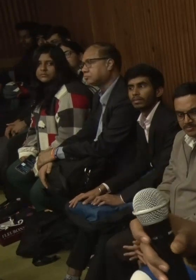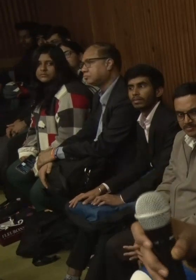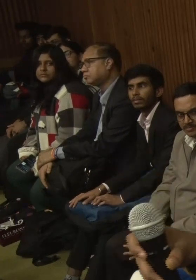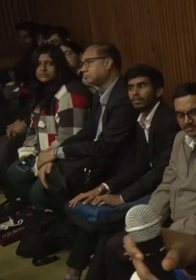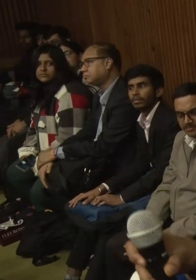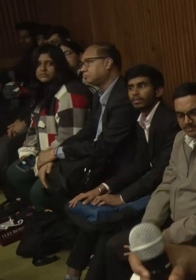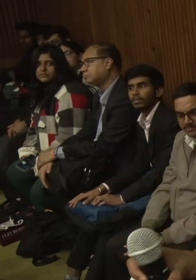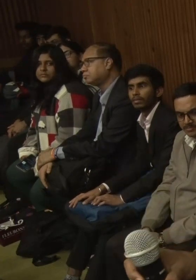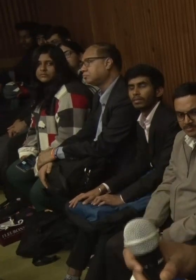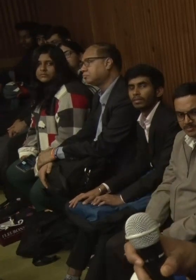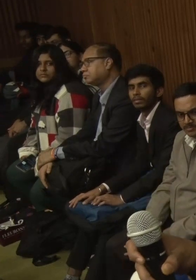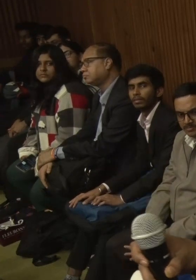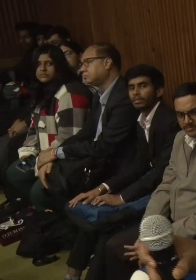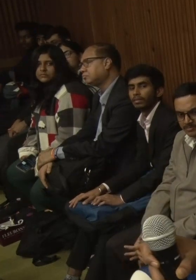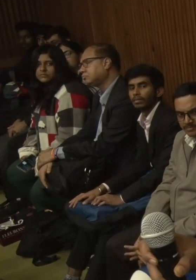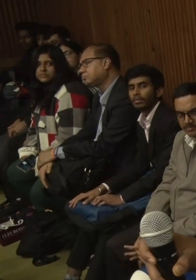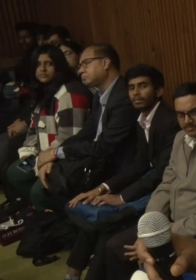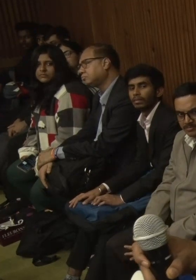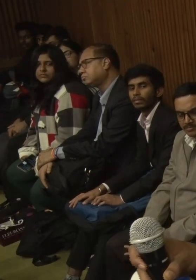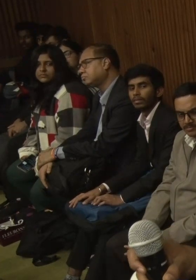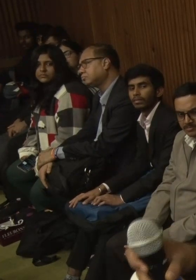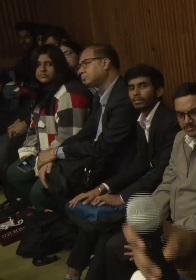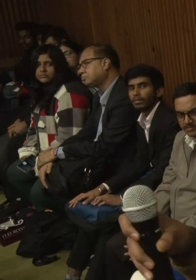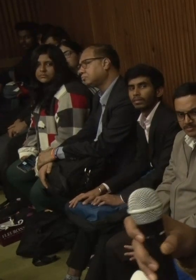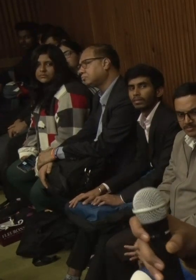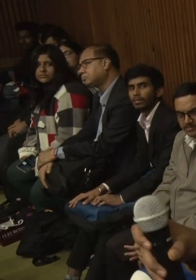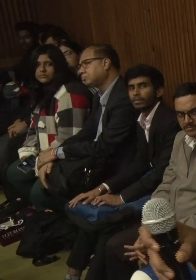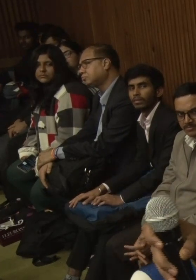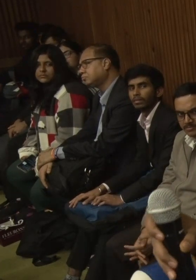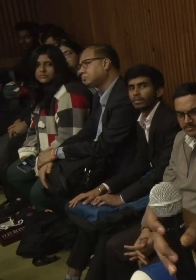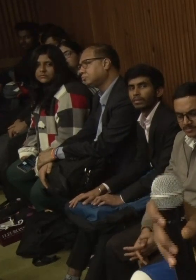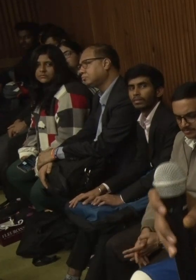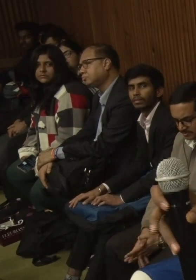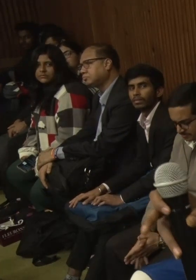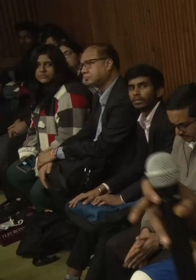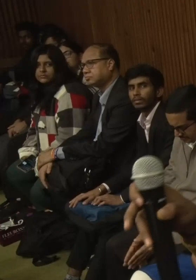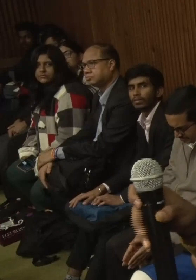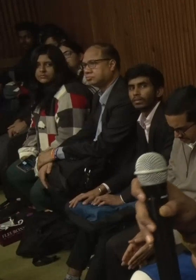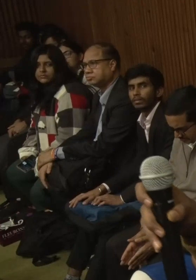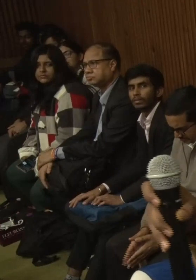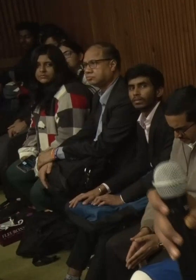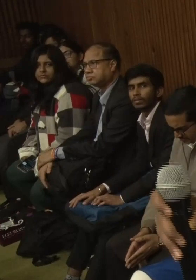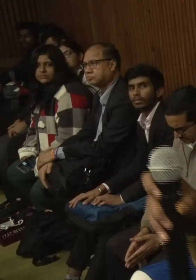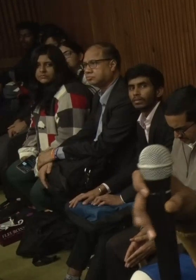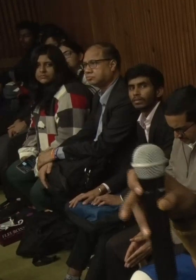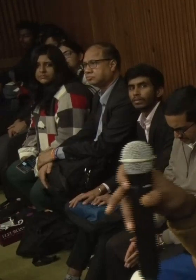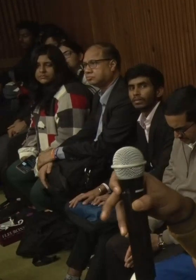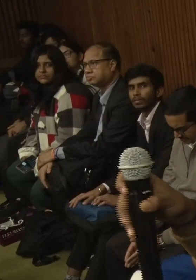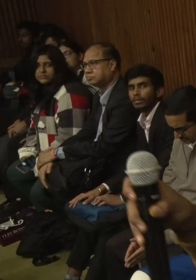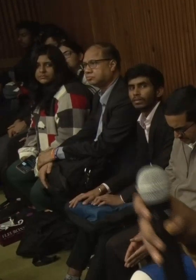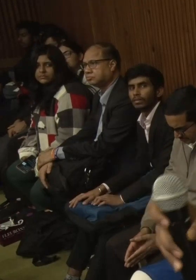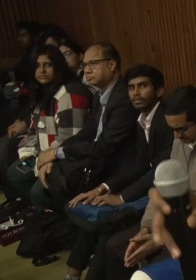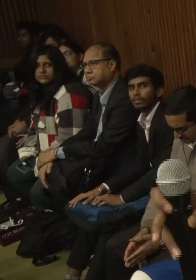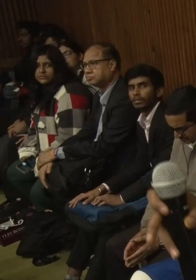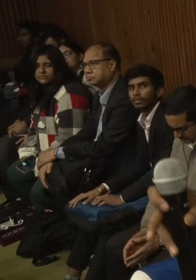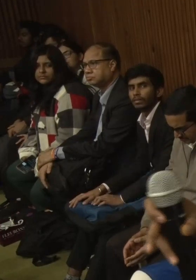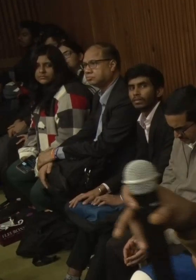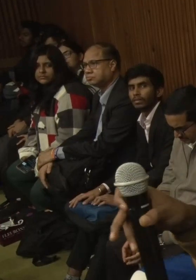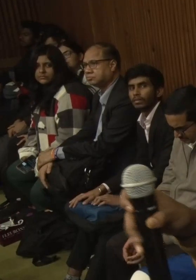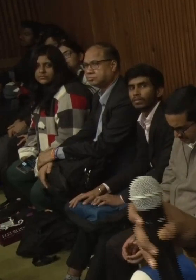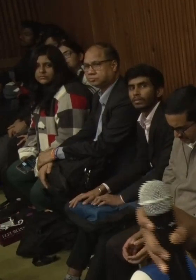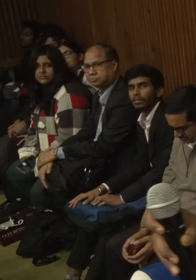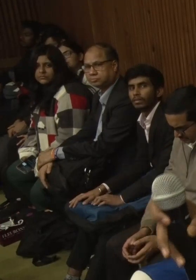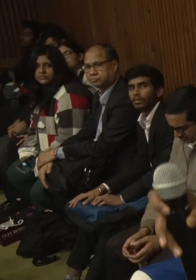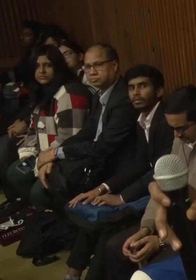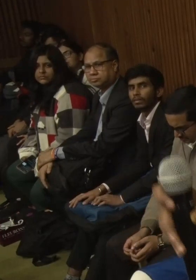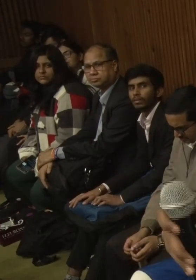denotified tribes. Yeah, so my question is, the language question is about diversity. Like there are so many languages and it's so